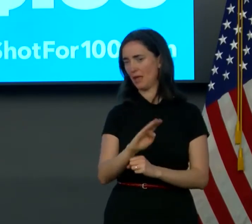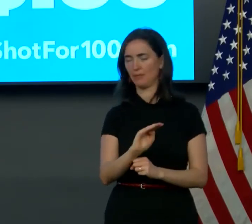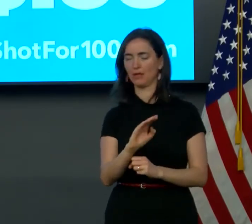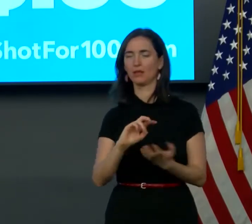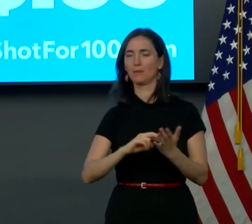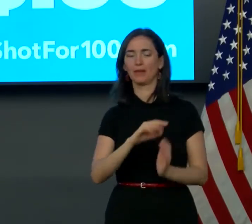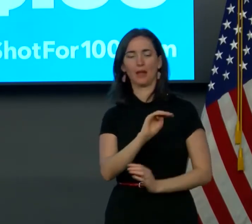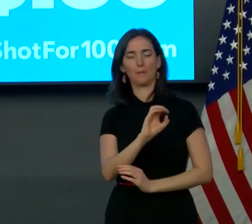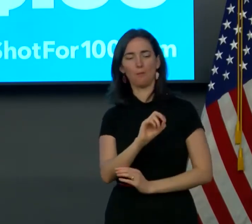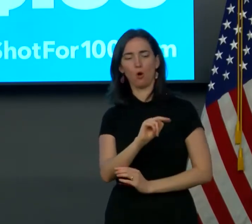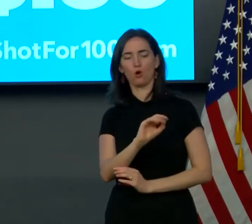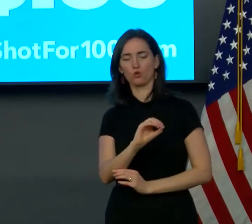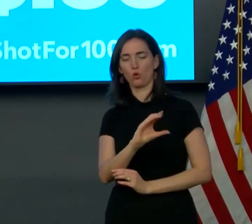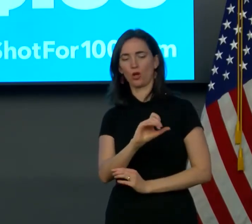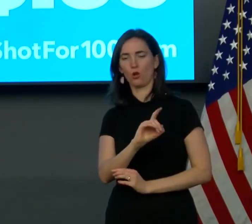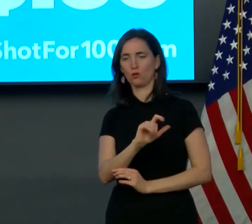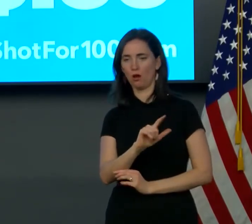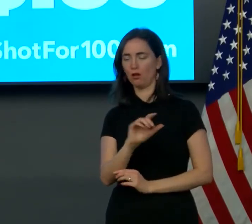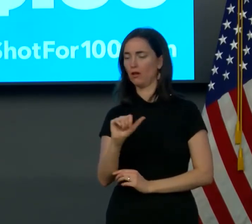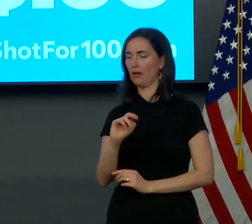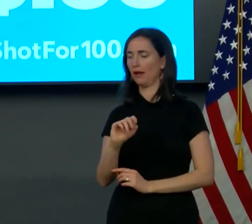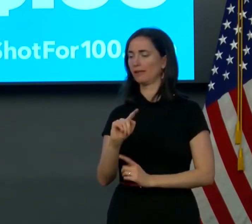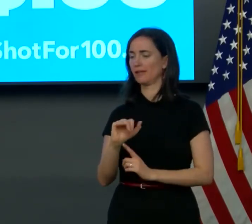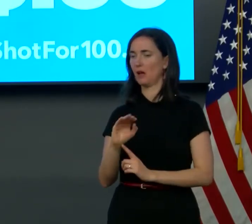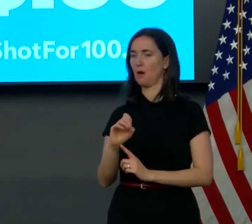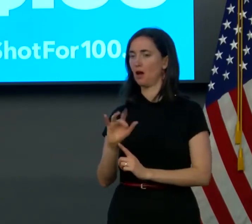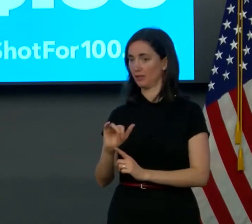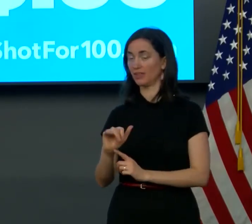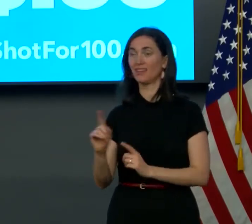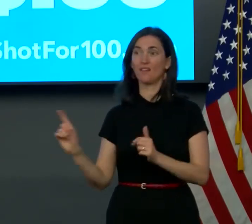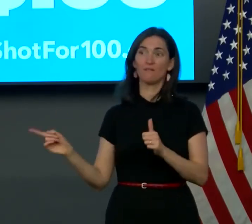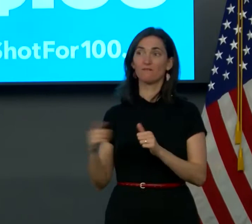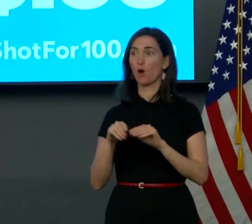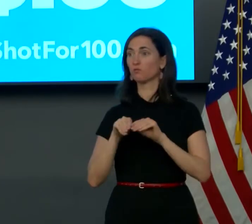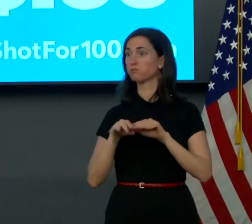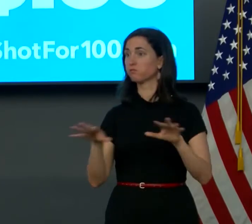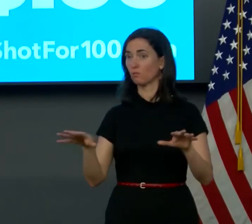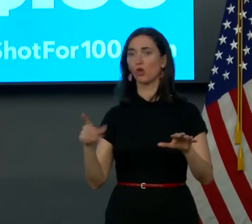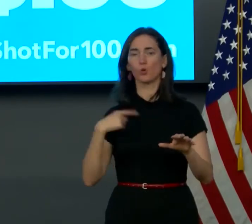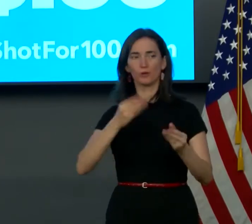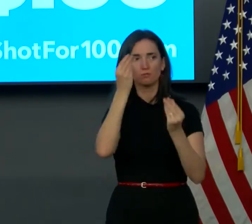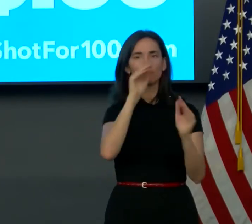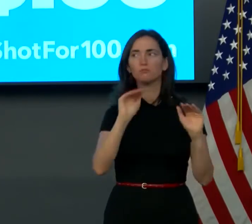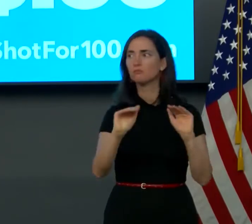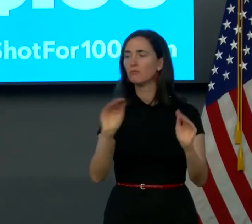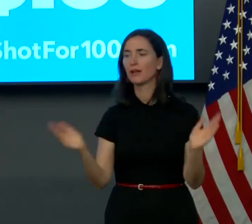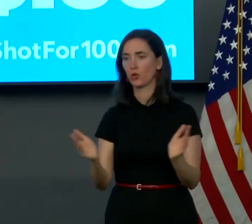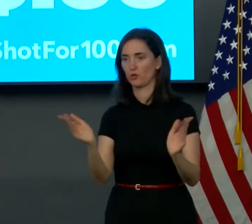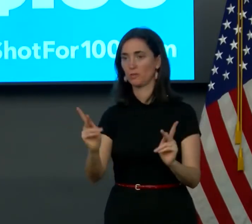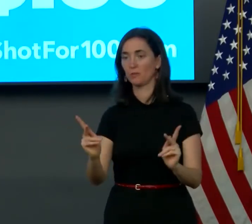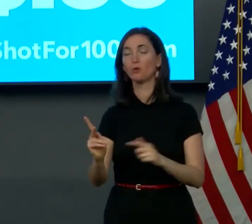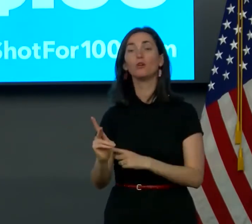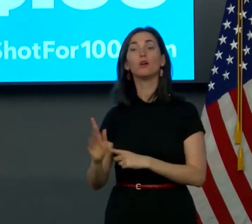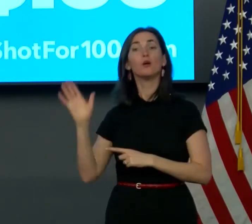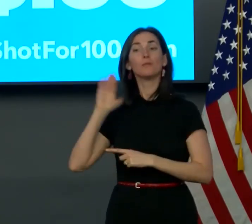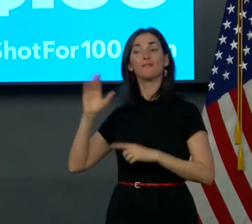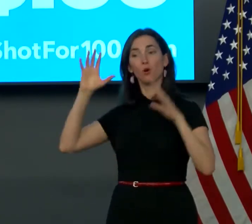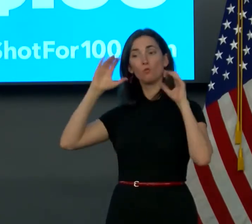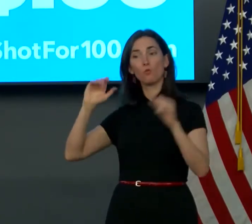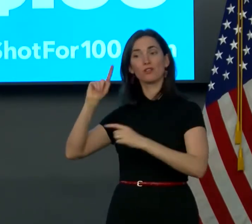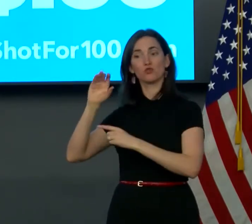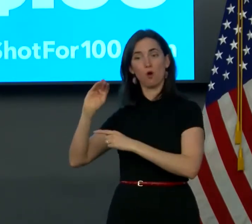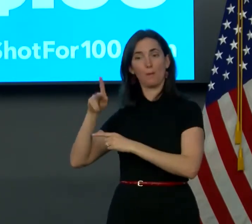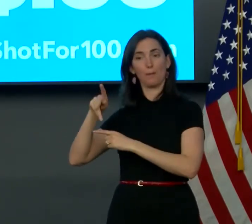And in fact, the Trump administration recognized Louisiana for the number of MAB infusions